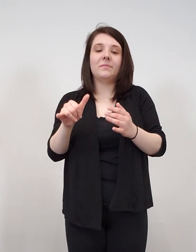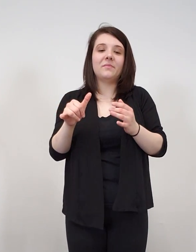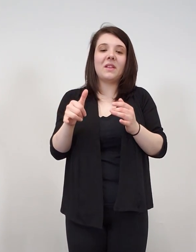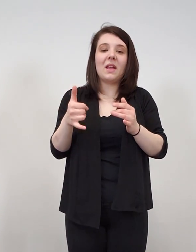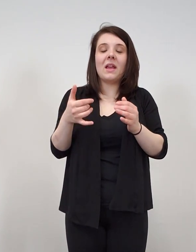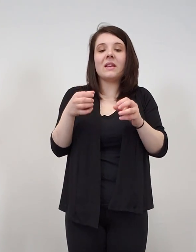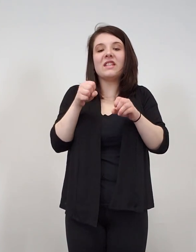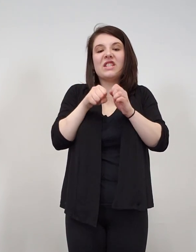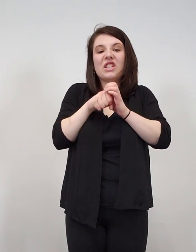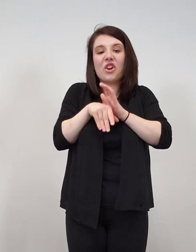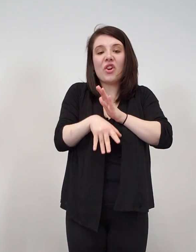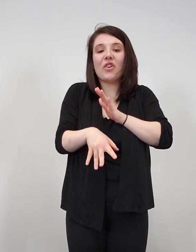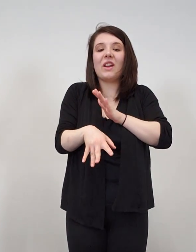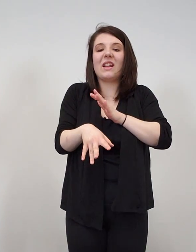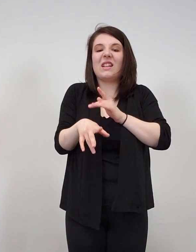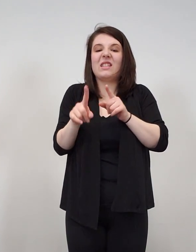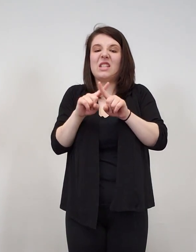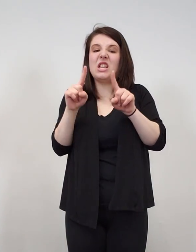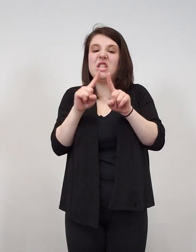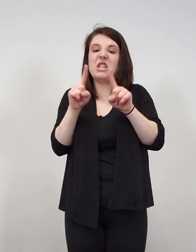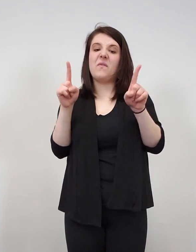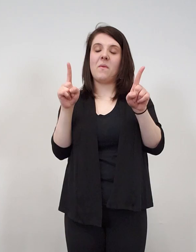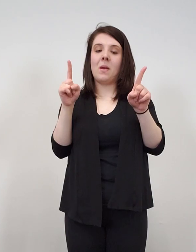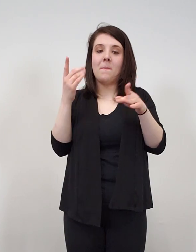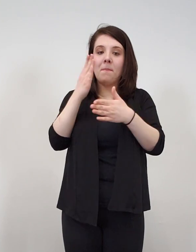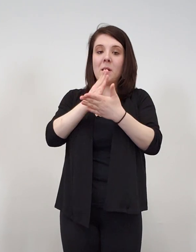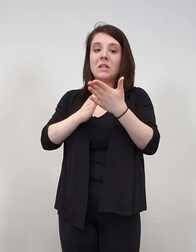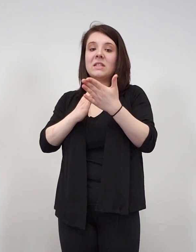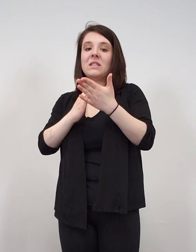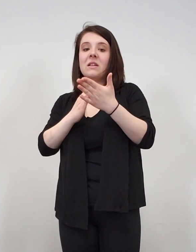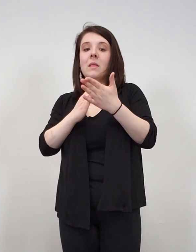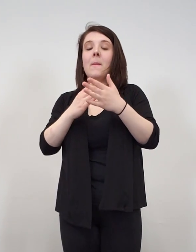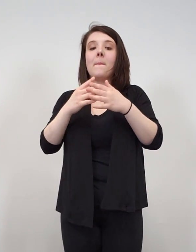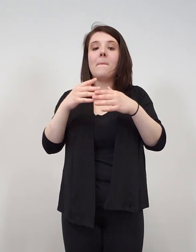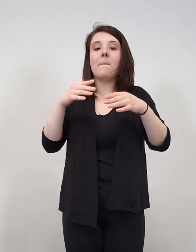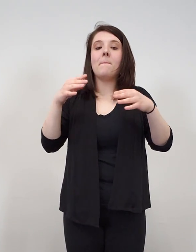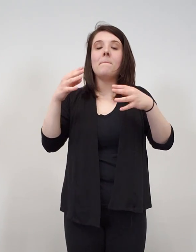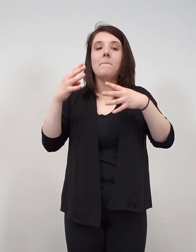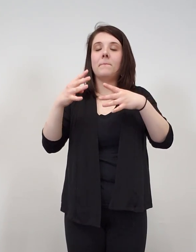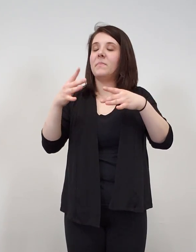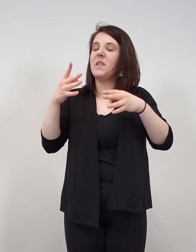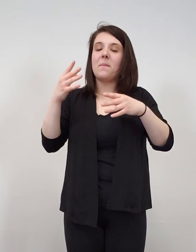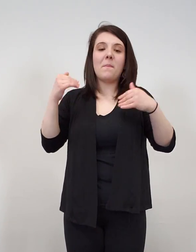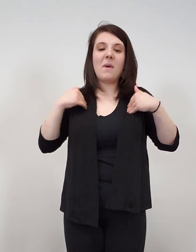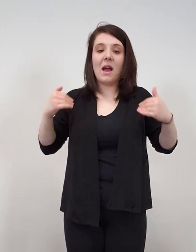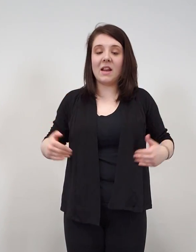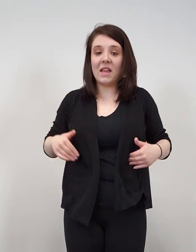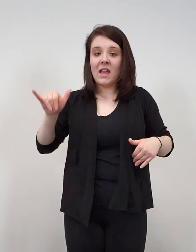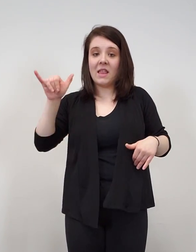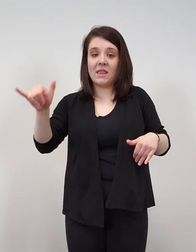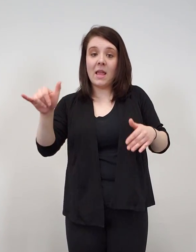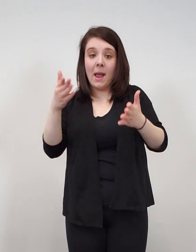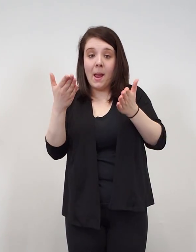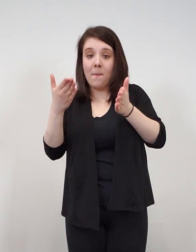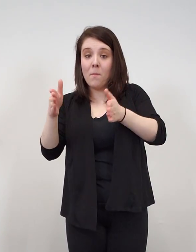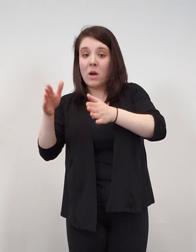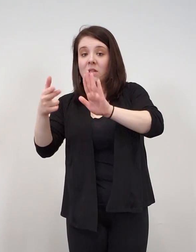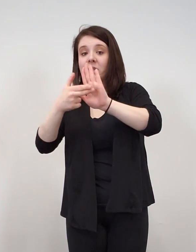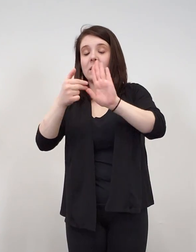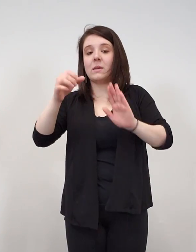body into the outside, into the tube, that process is secretion. Are some of these familiar? They're totally functions